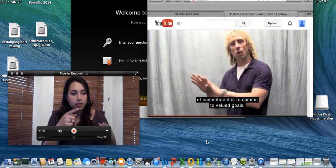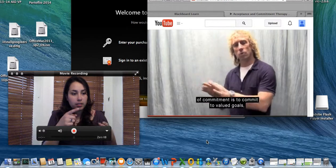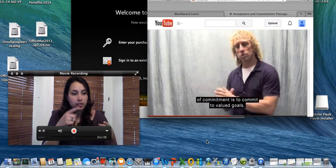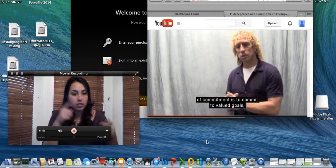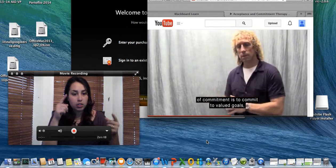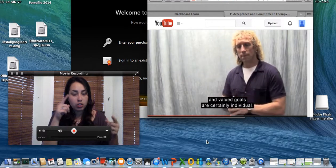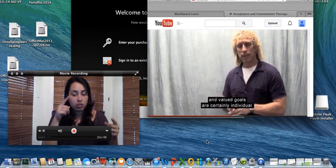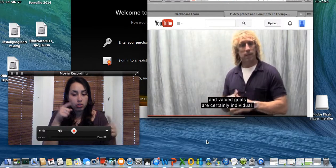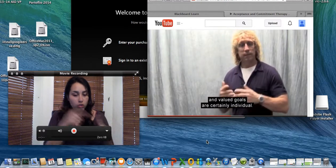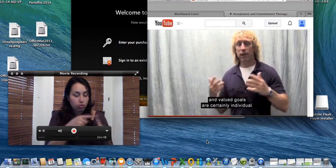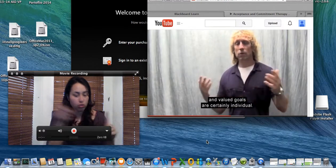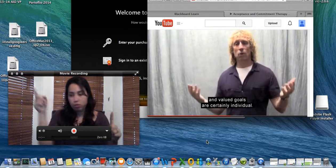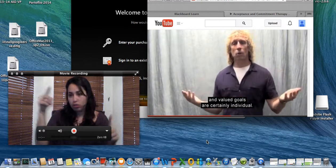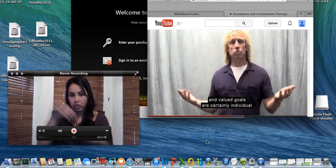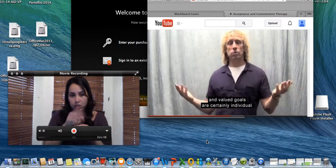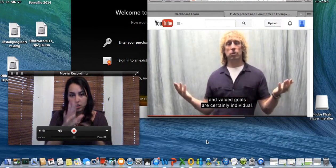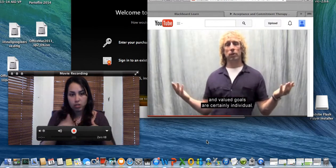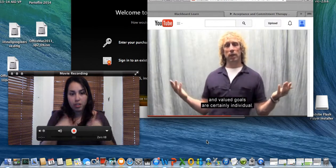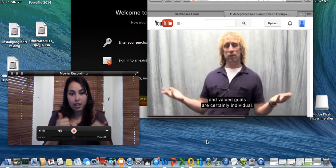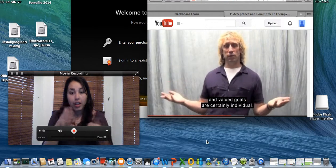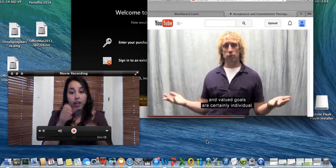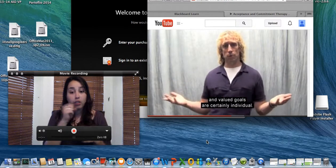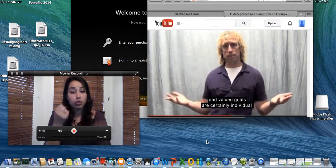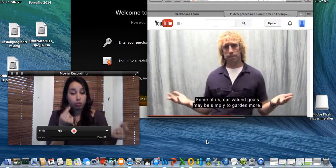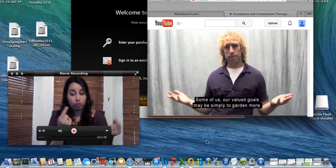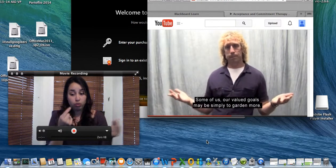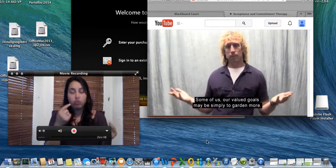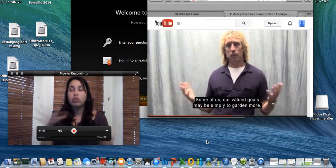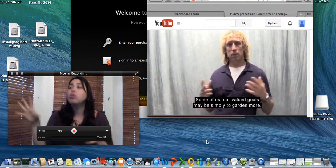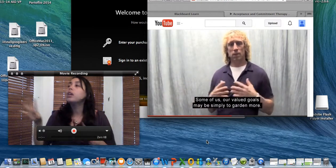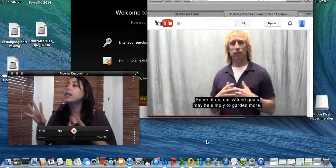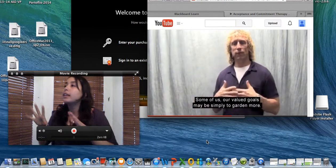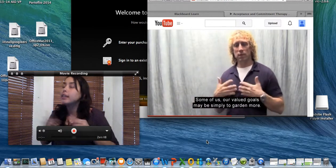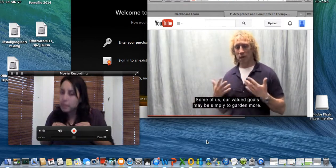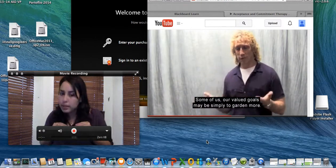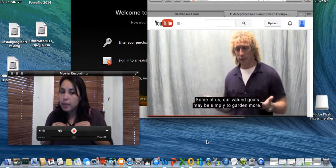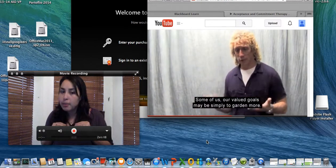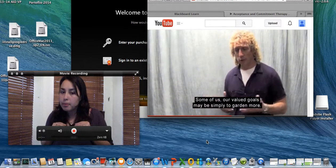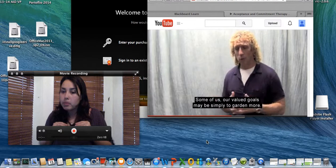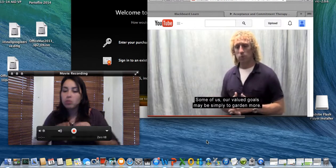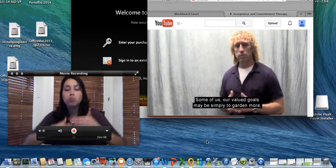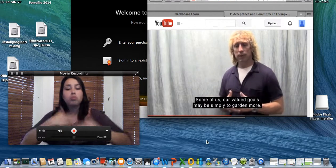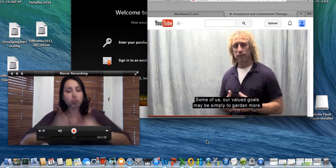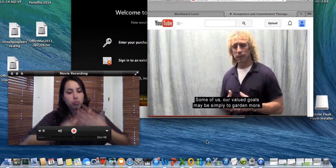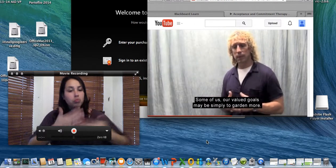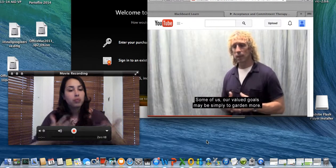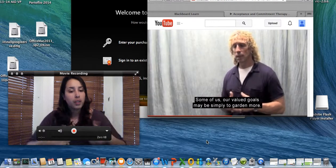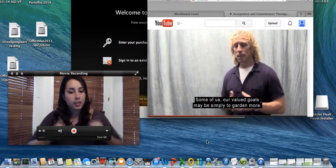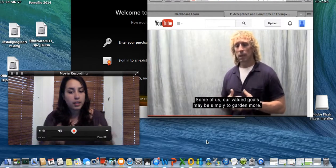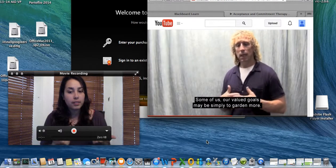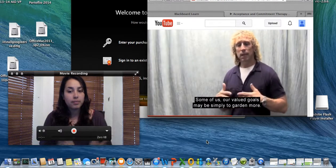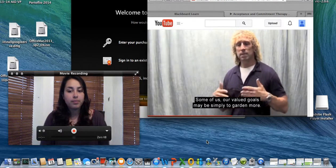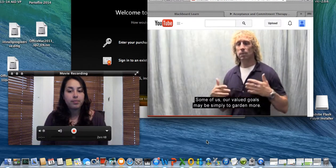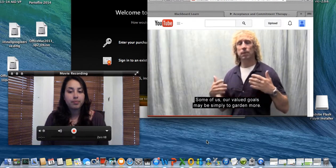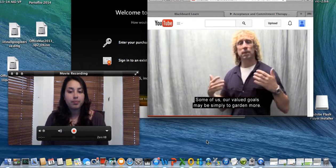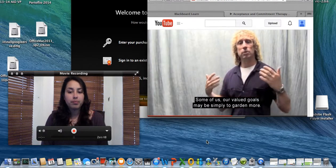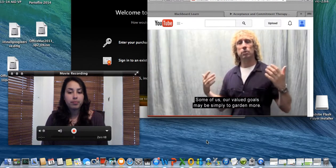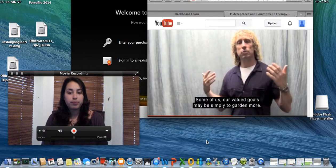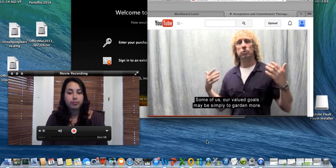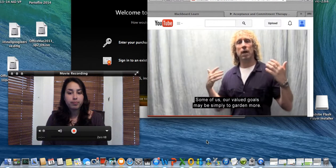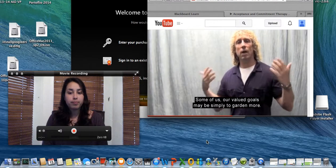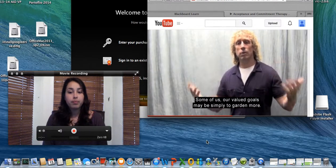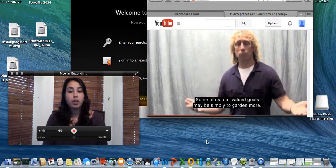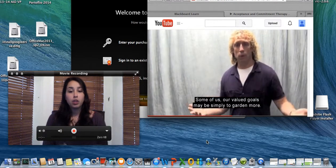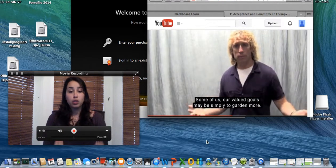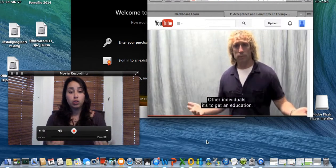valued goals. Now, valued goals are certainly individual. Some of us, our valued goals may be simply